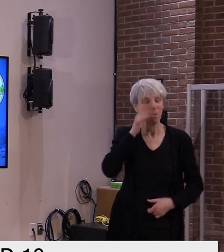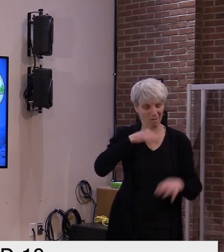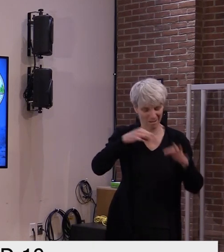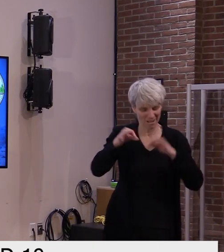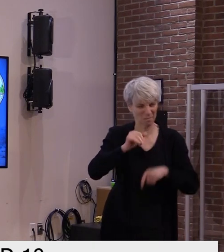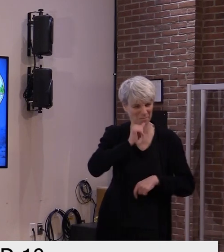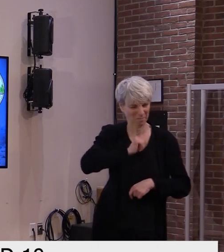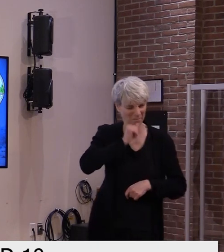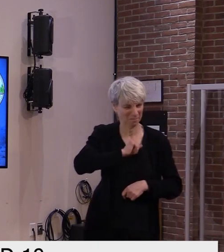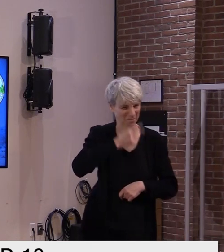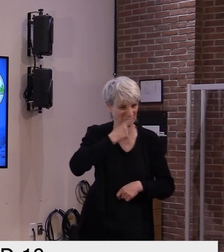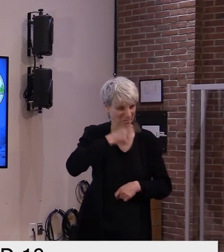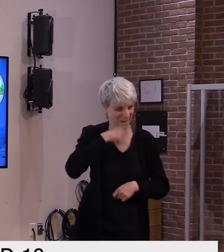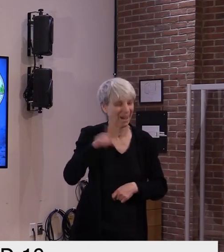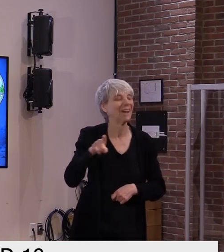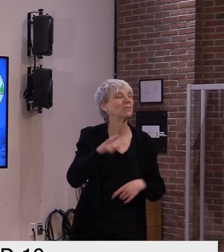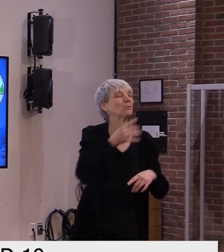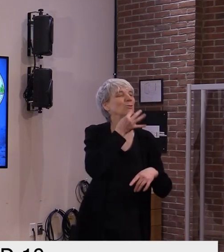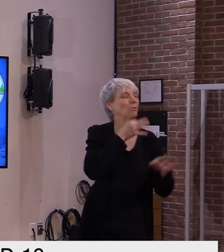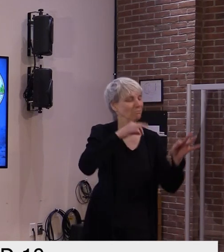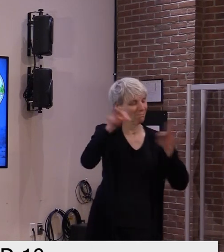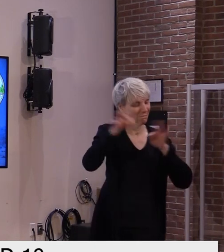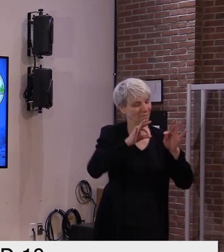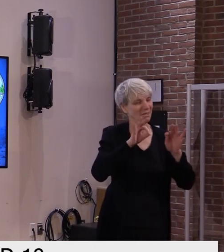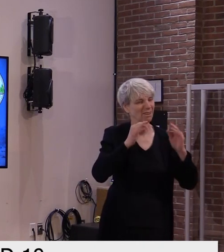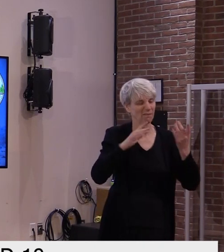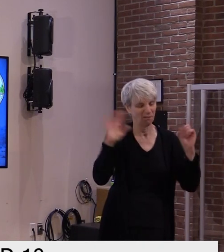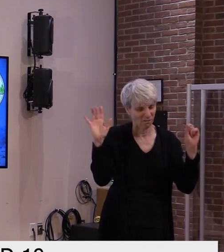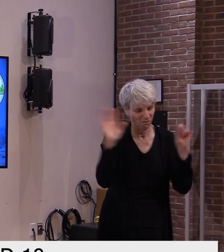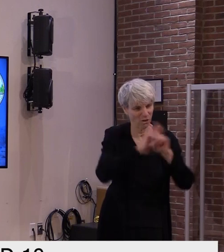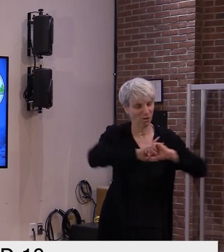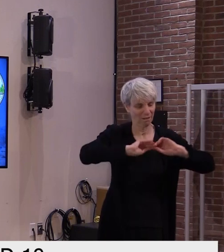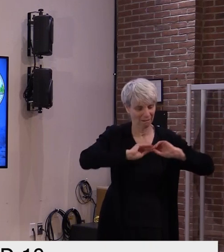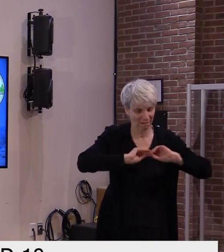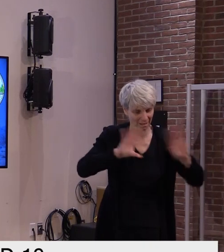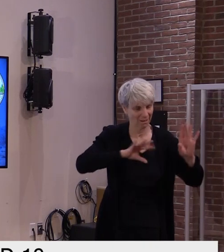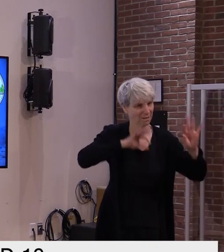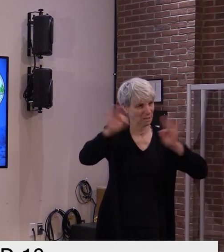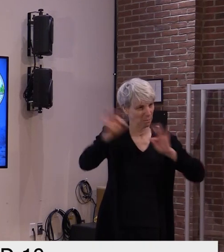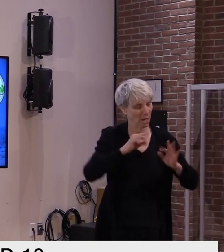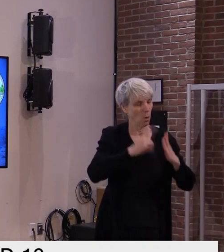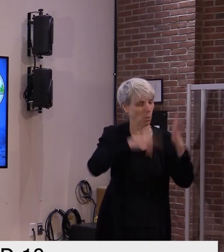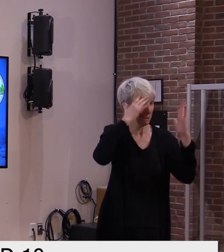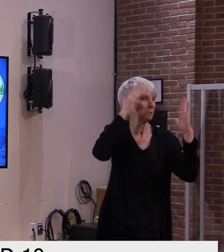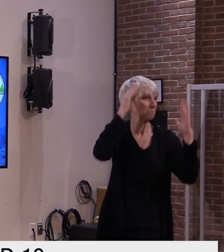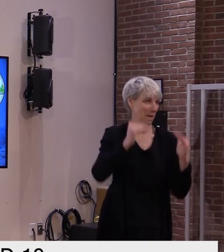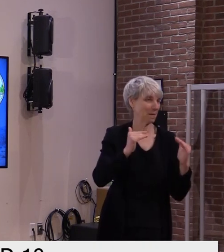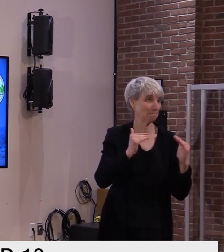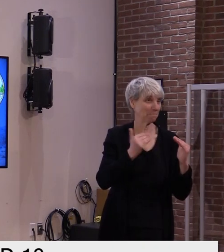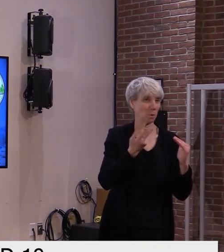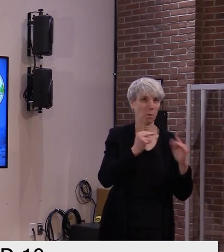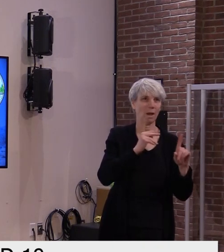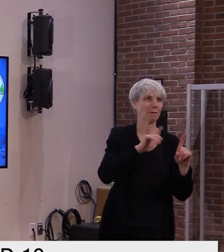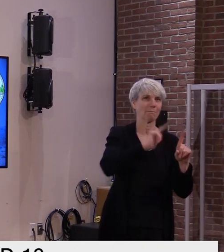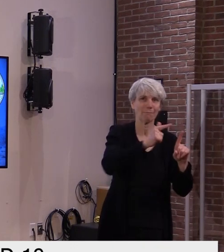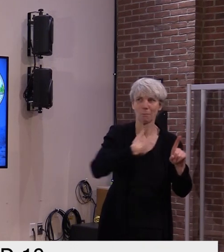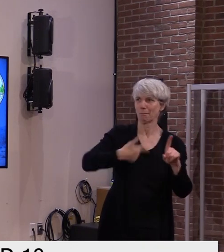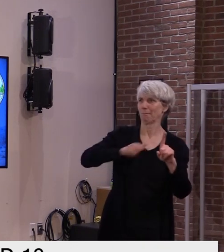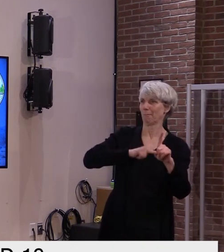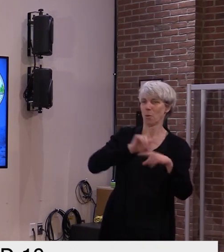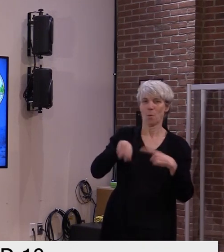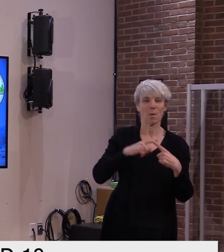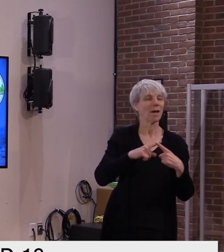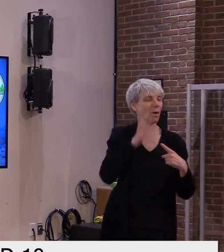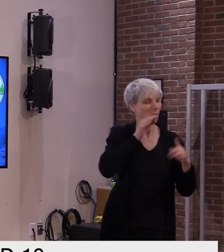bit more so that it becomes clear for those who are interested in when they might be able to get their vaccinations.